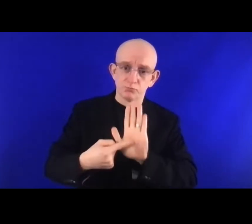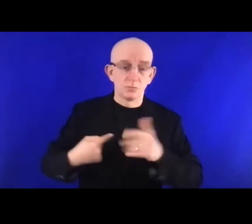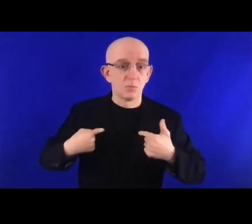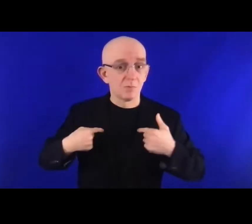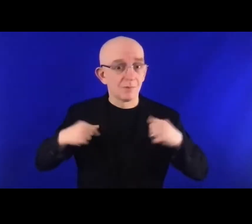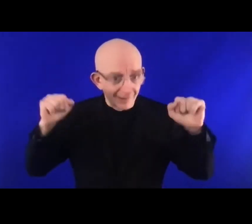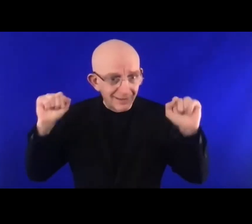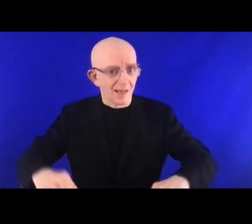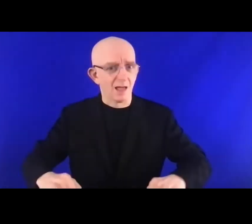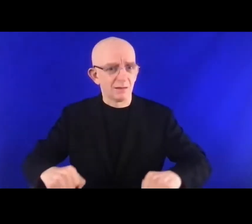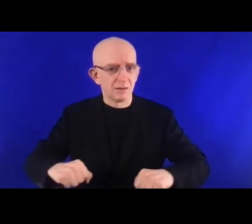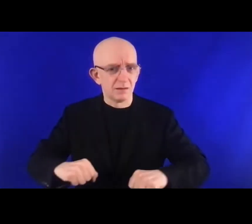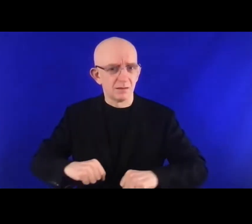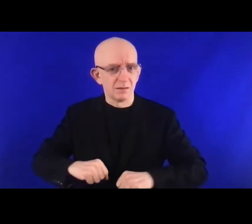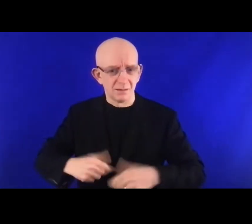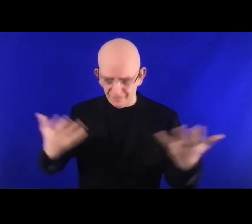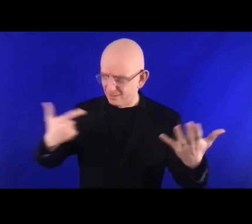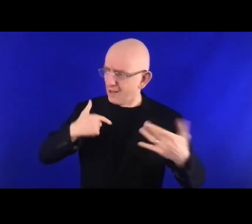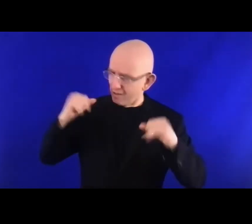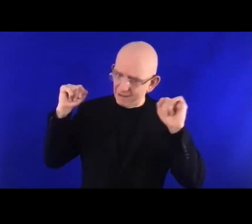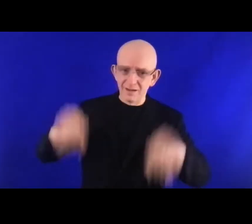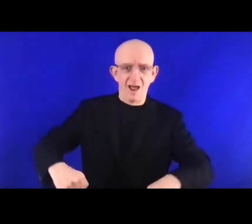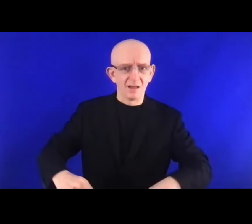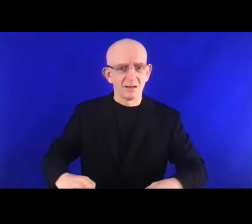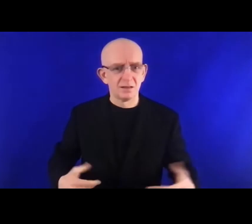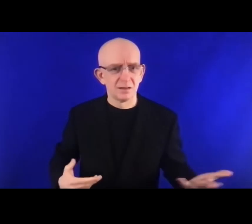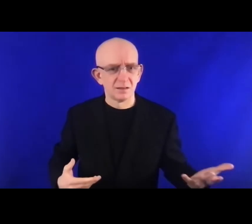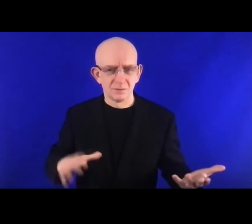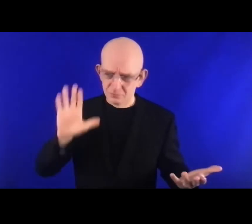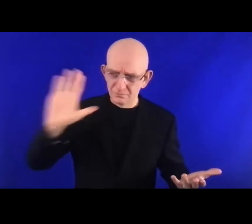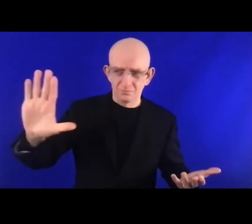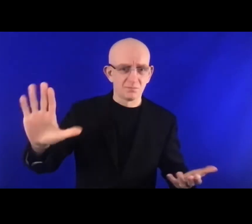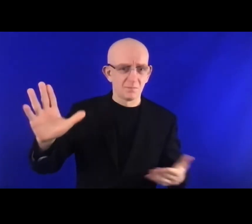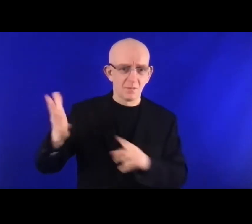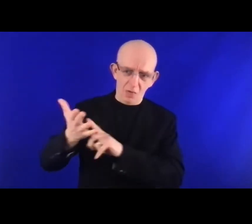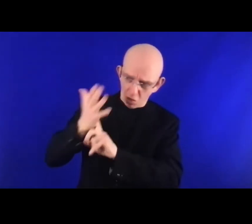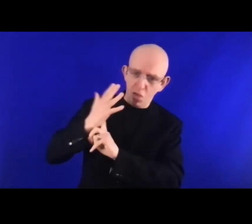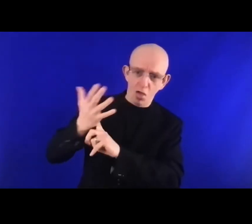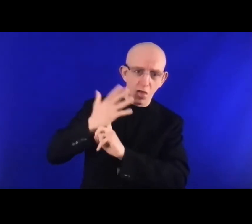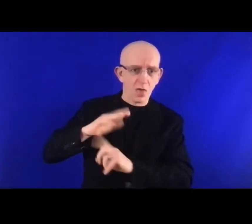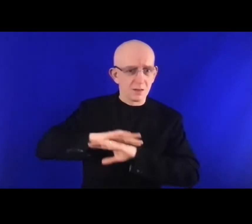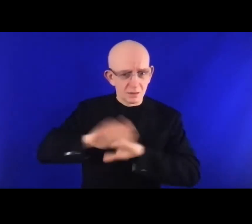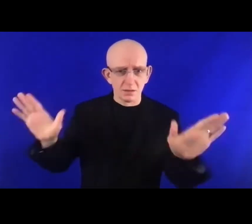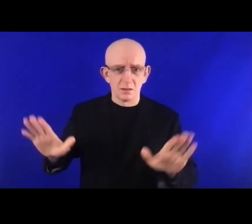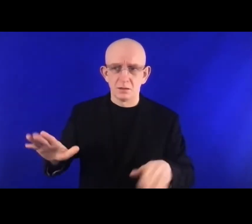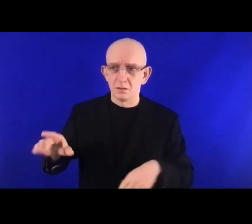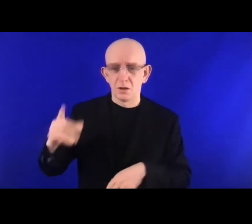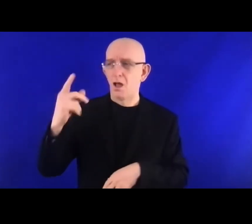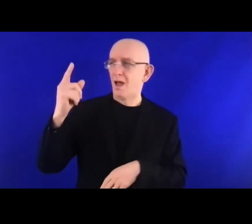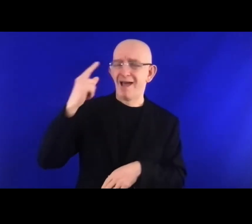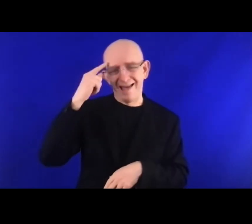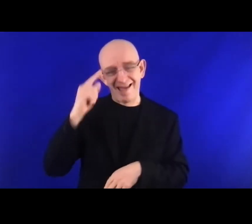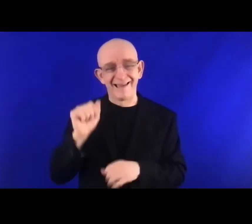of you know, doing that what we want to do. As long as we do